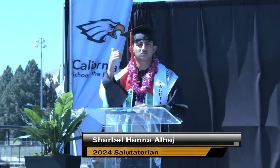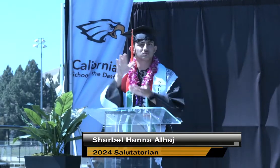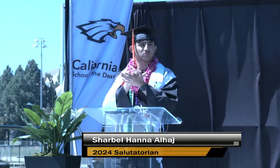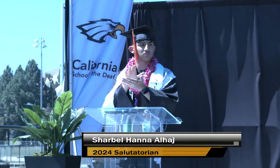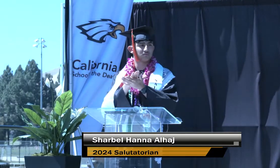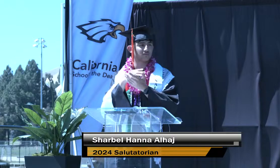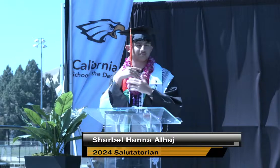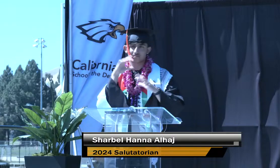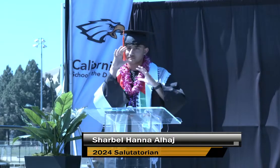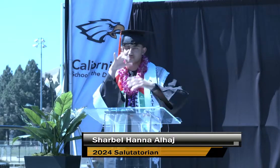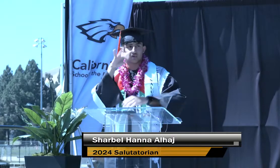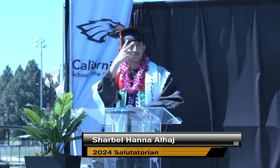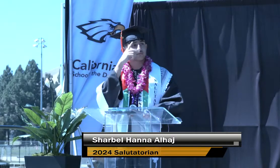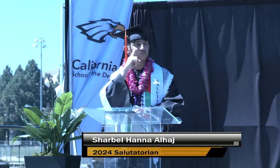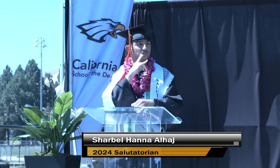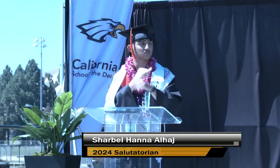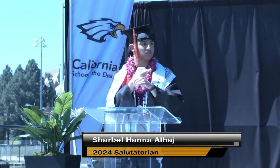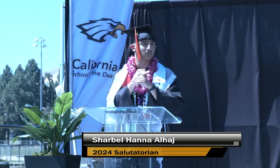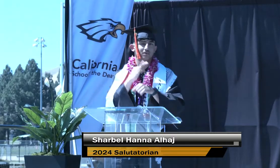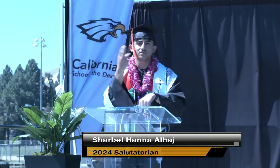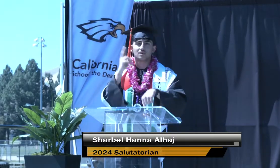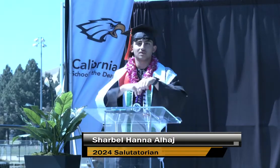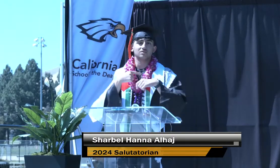My parents realized that I needed to go somewhere else.